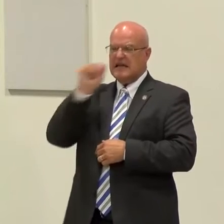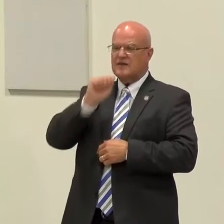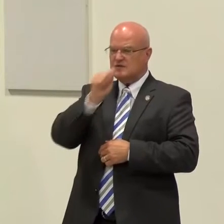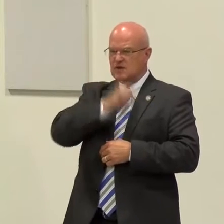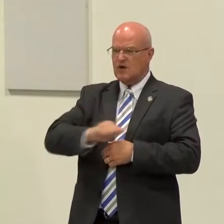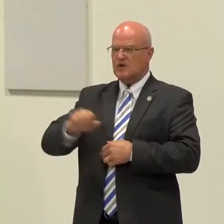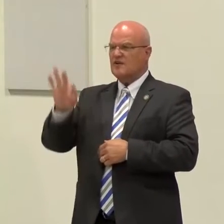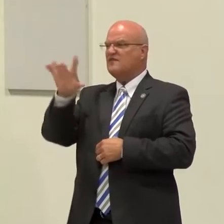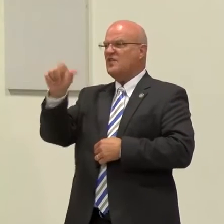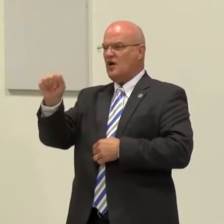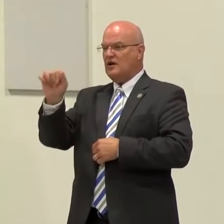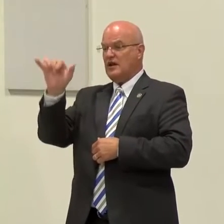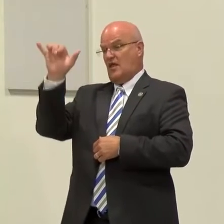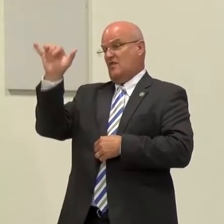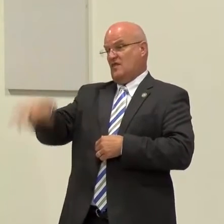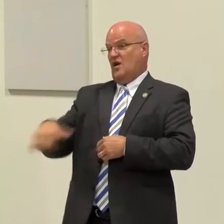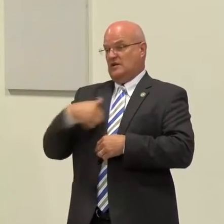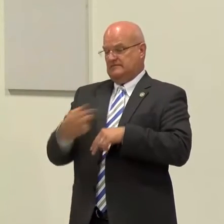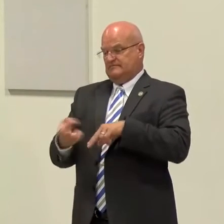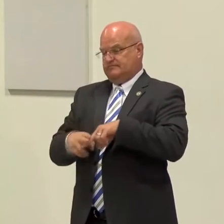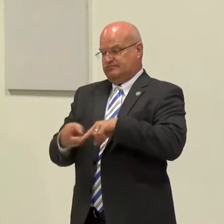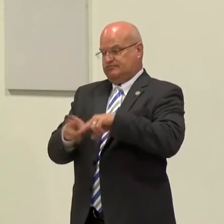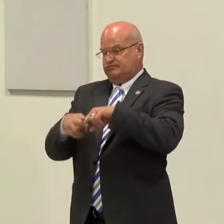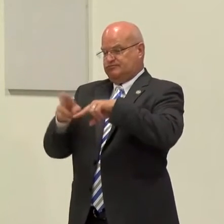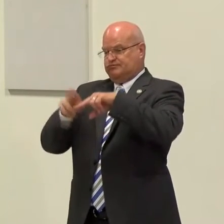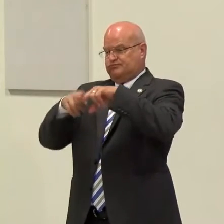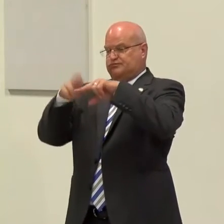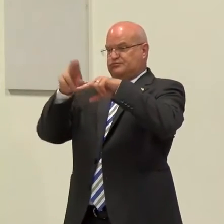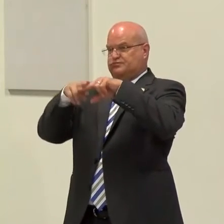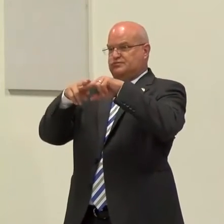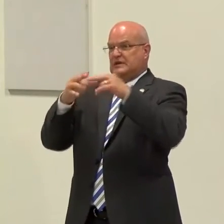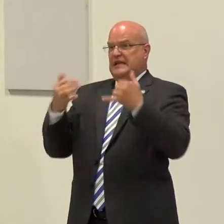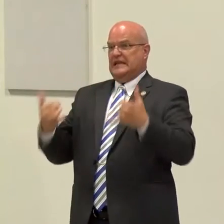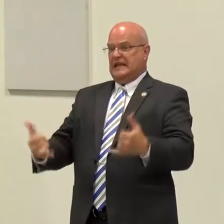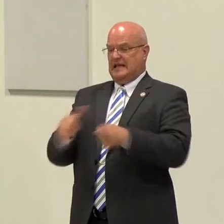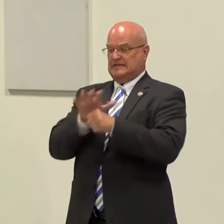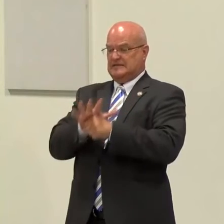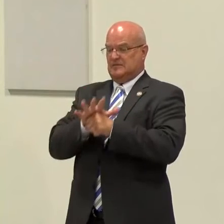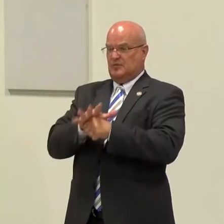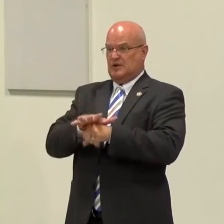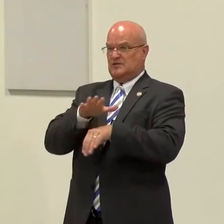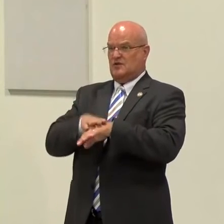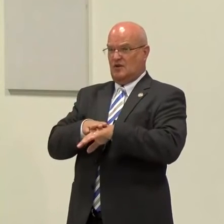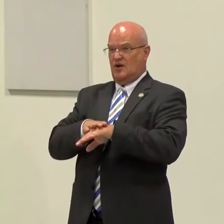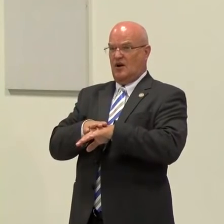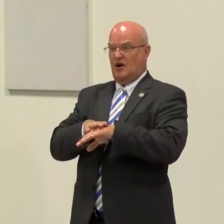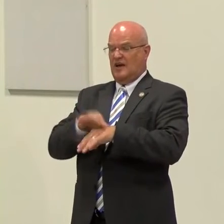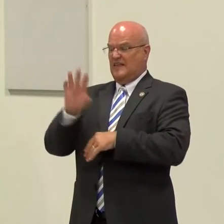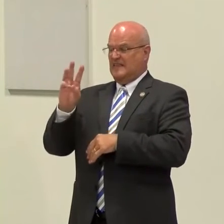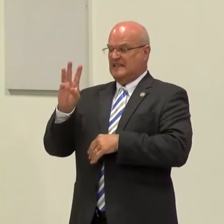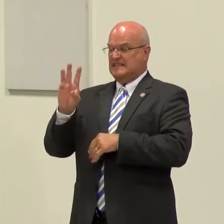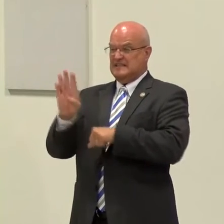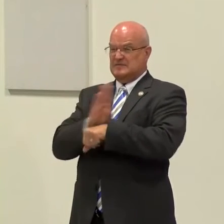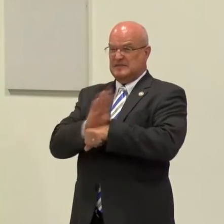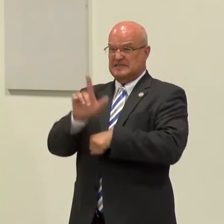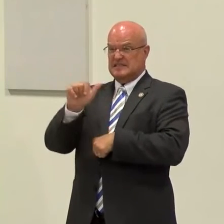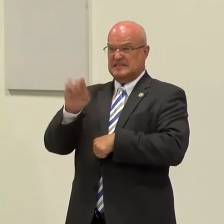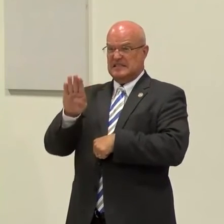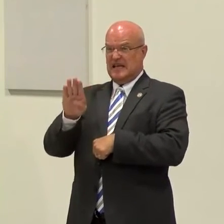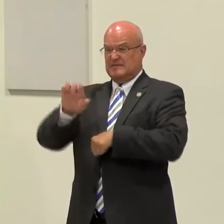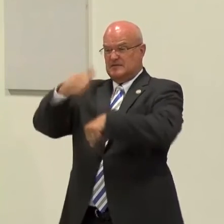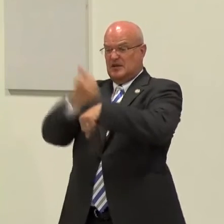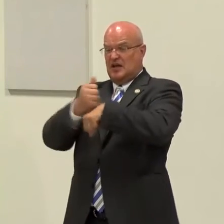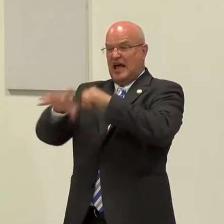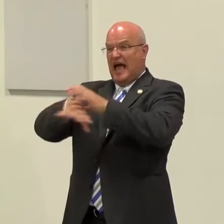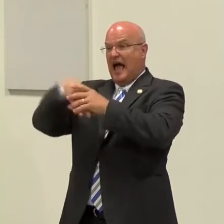Florida, that have an increase in cases, that pressure point on the 6 commercial labs that are all